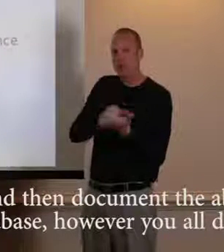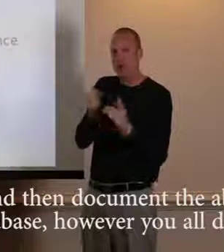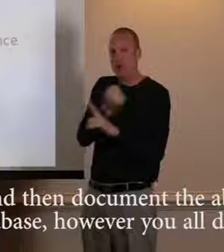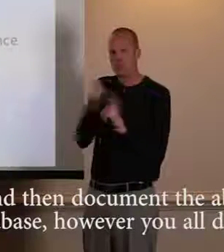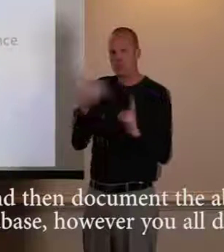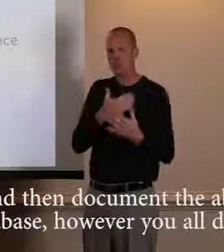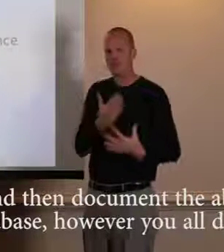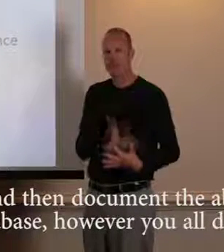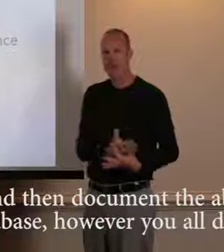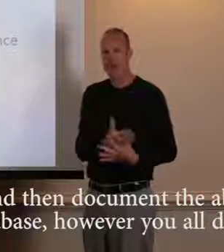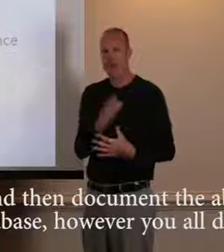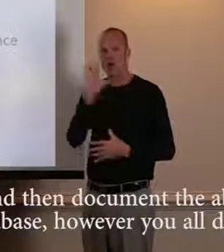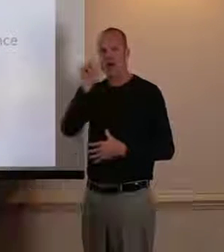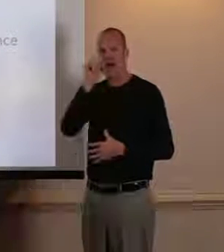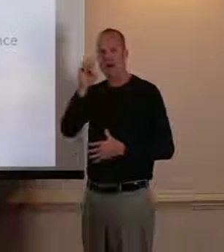files or your database, however y'all do that.